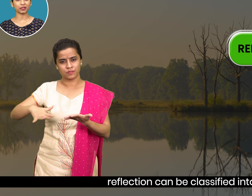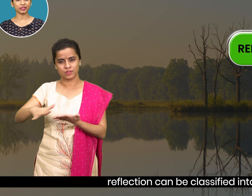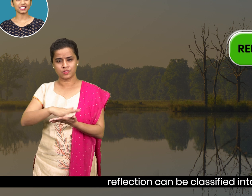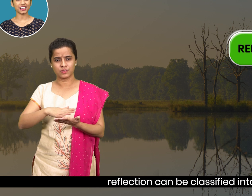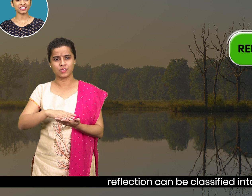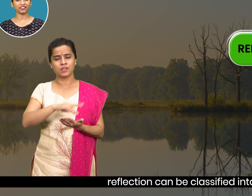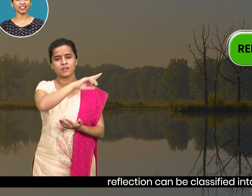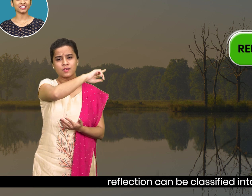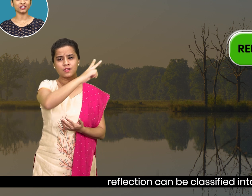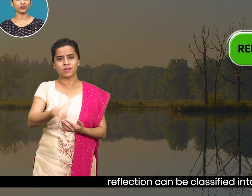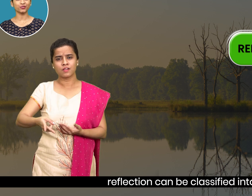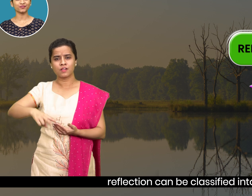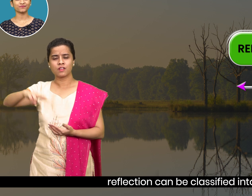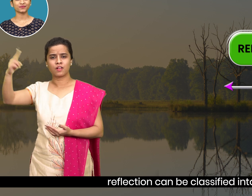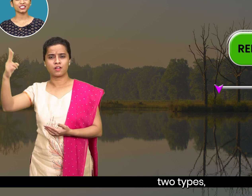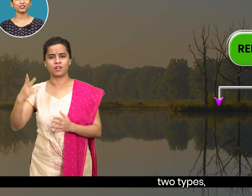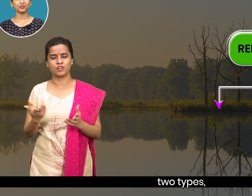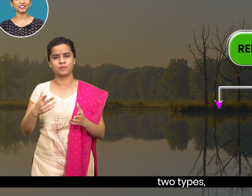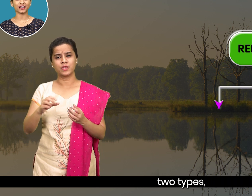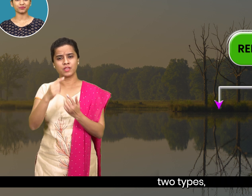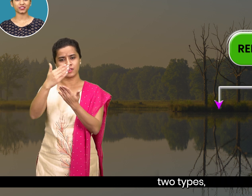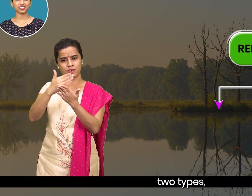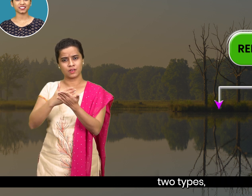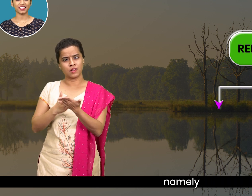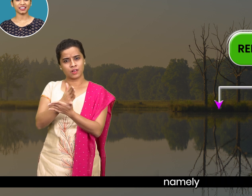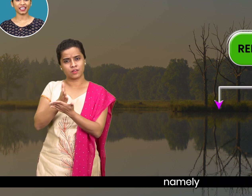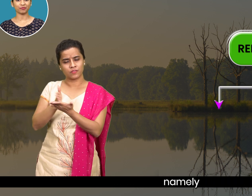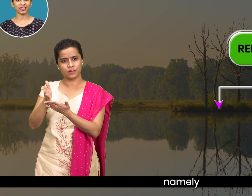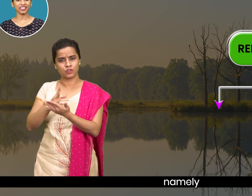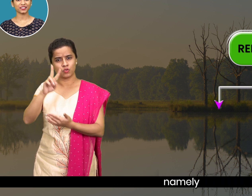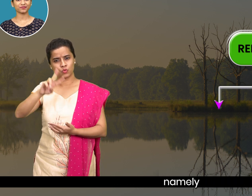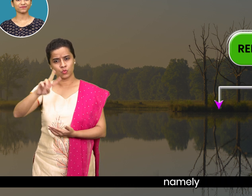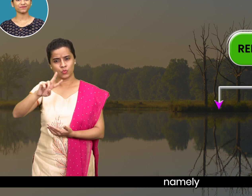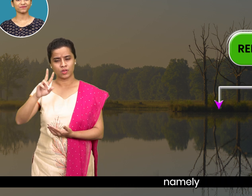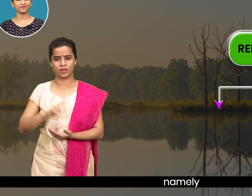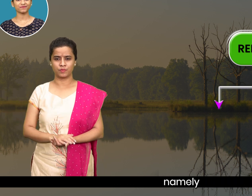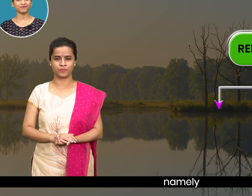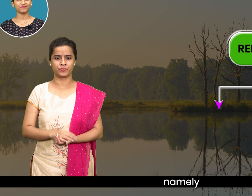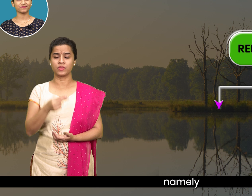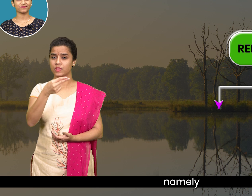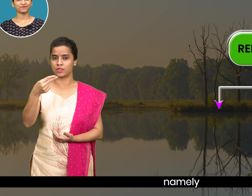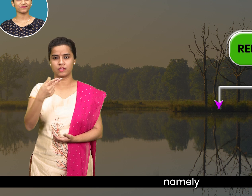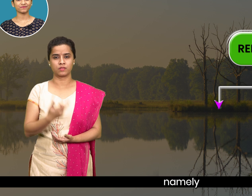reflection can be classified into two types, namely